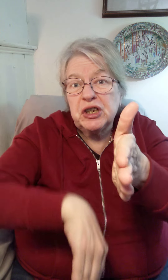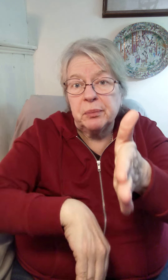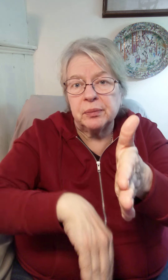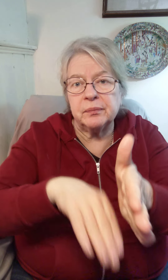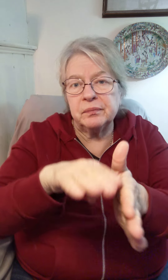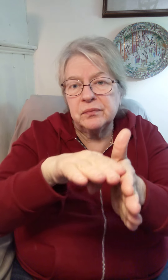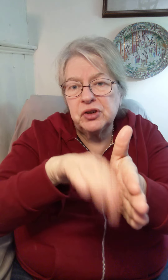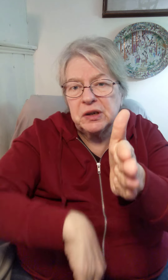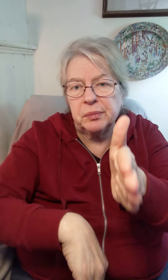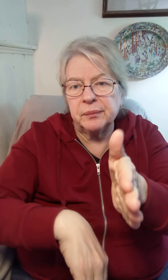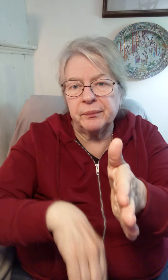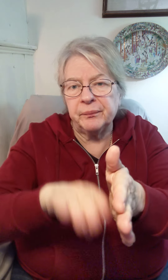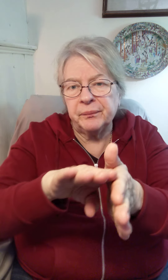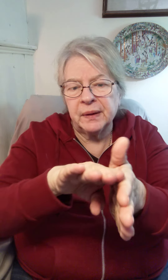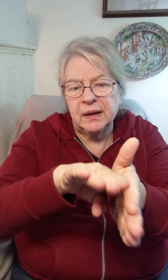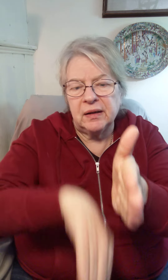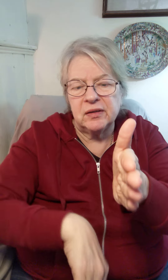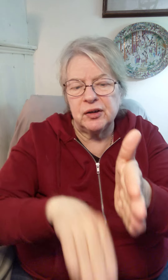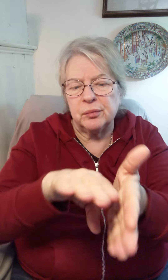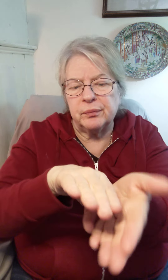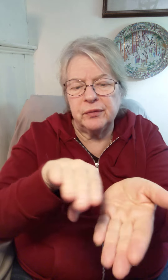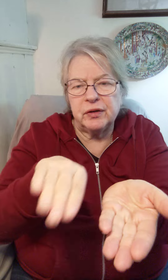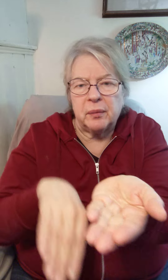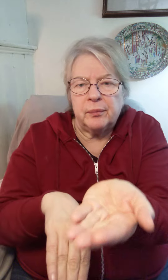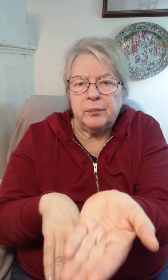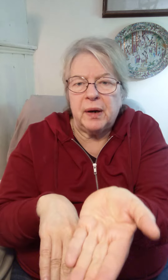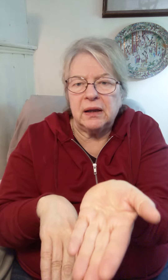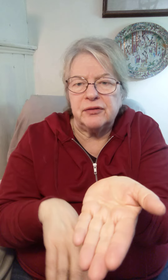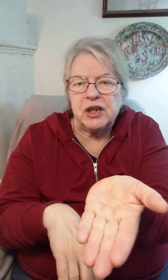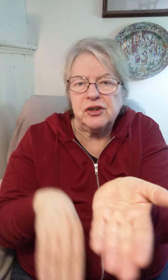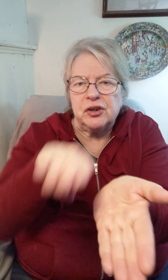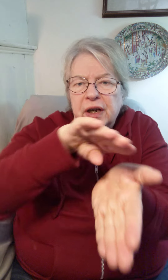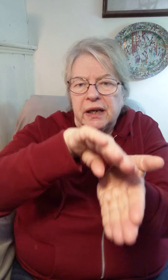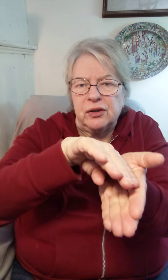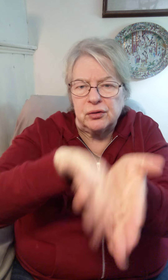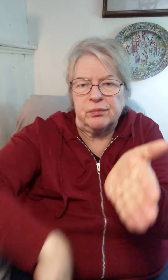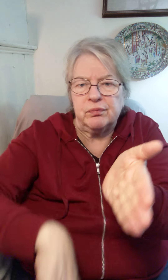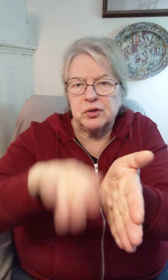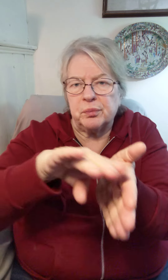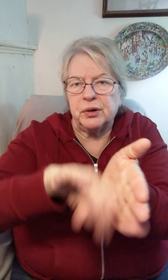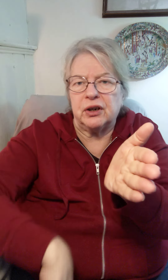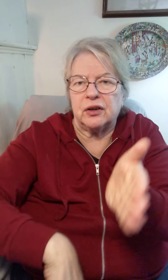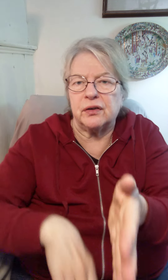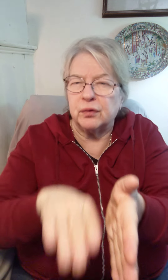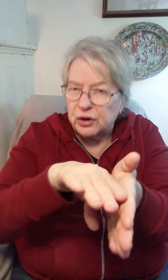Cheap, cheap. It's like you've got a pile of change in your hand and you're sort of putting it onto the floor,